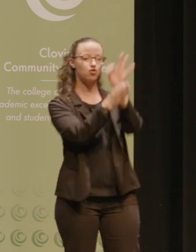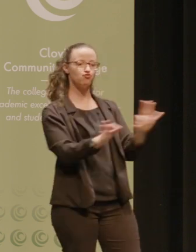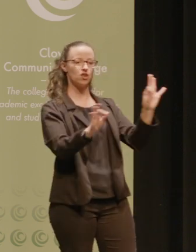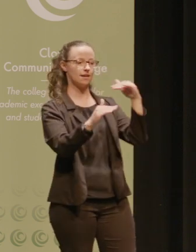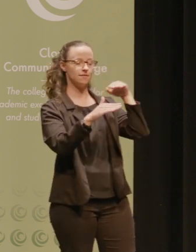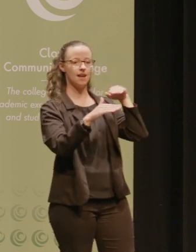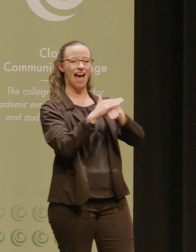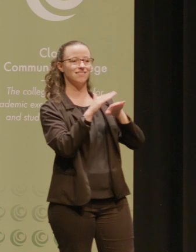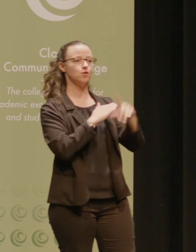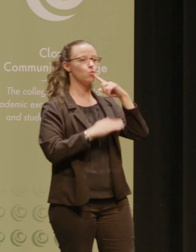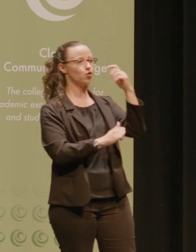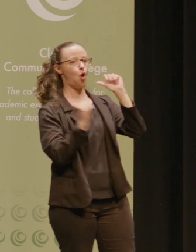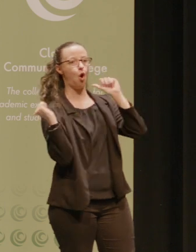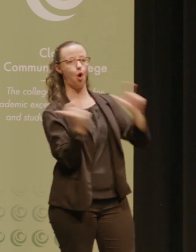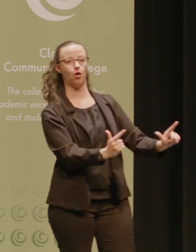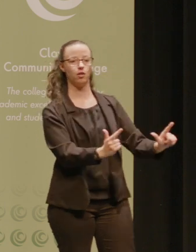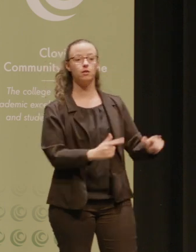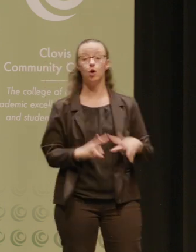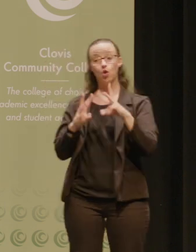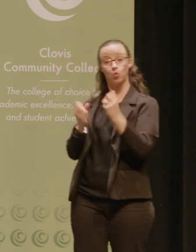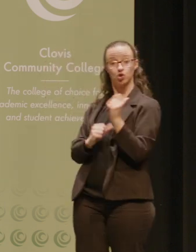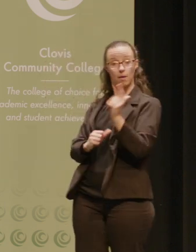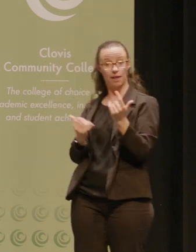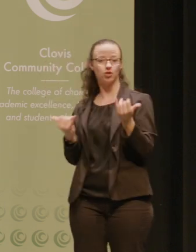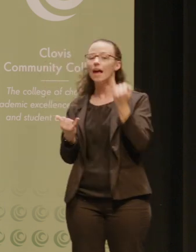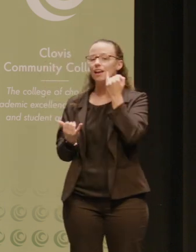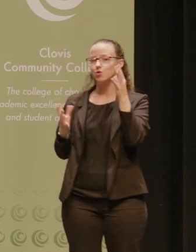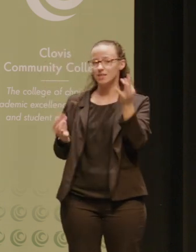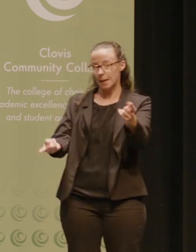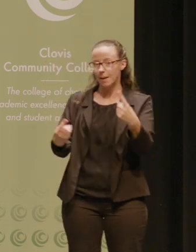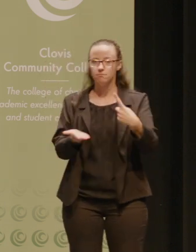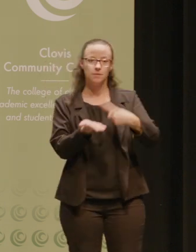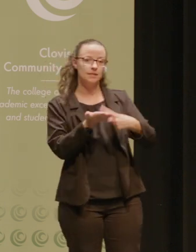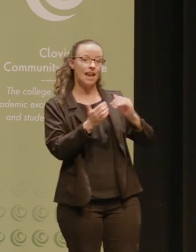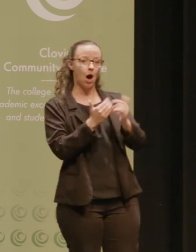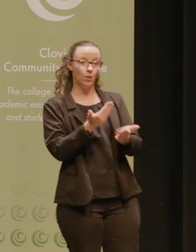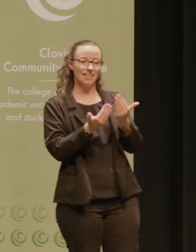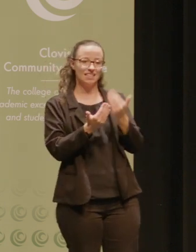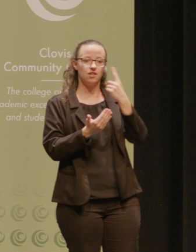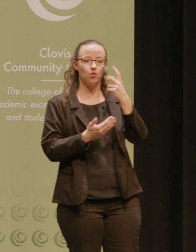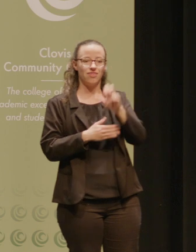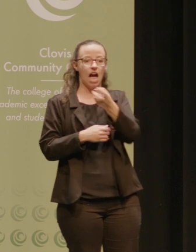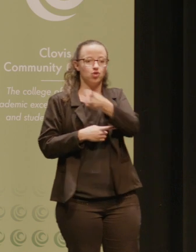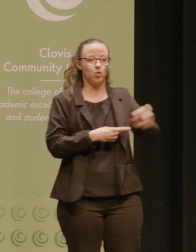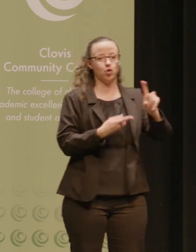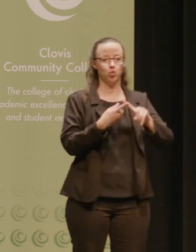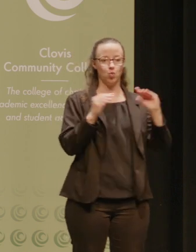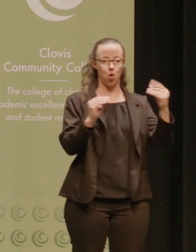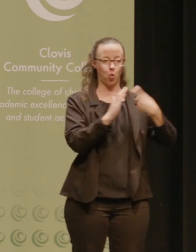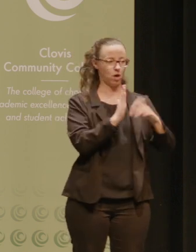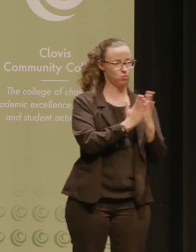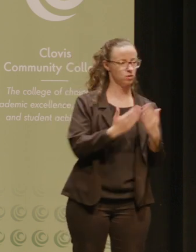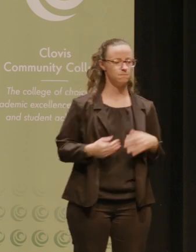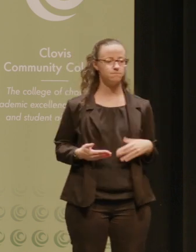and every one of them. In the workshop later, if you choose to come, we'll talk about how easy it is to make that transition. But what some of you might